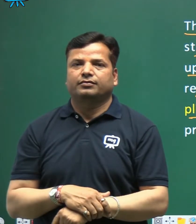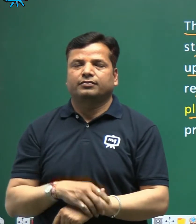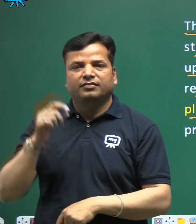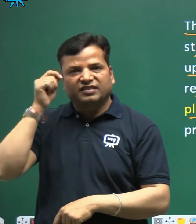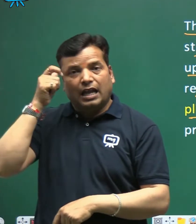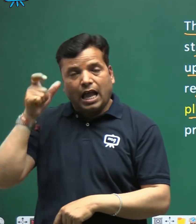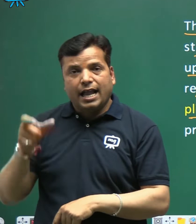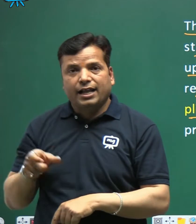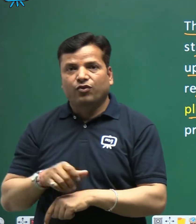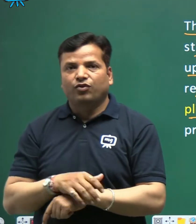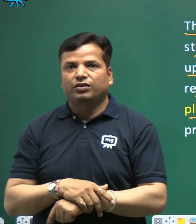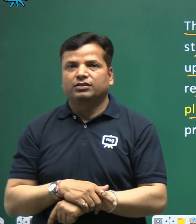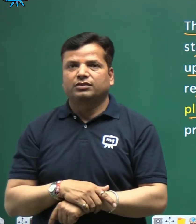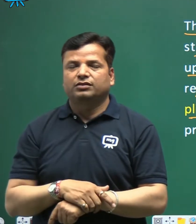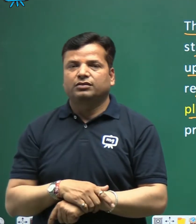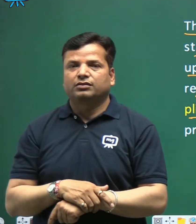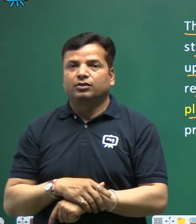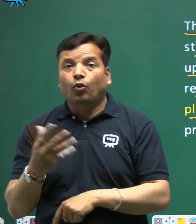inquiry,